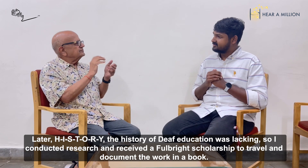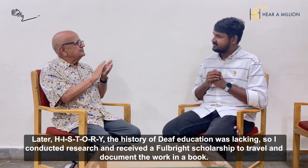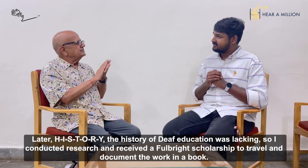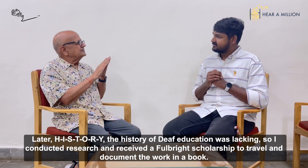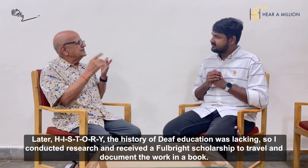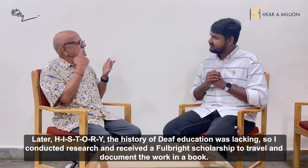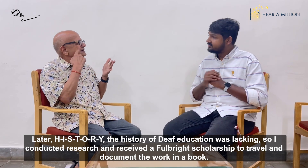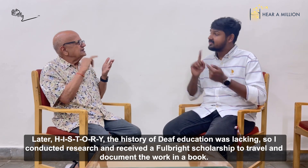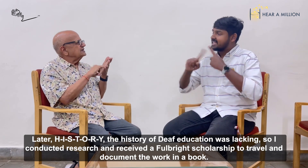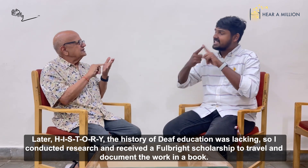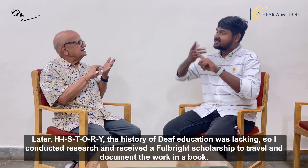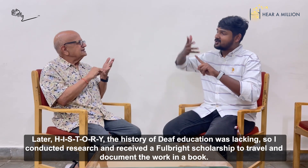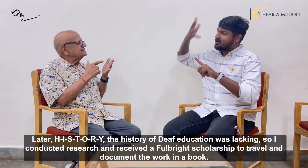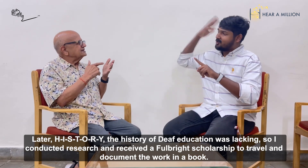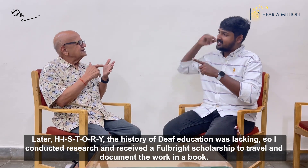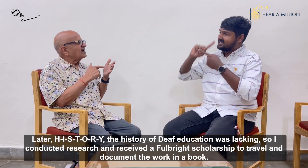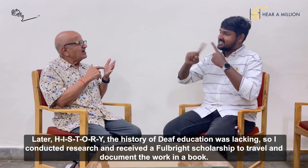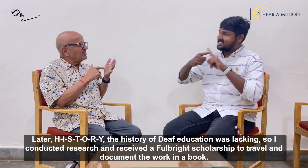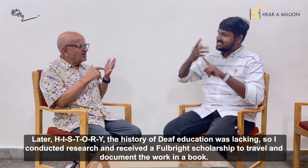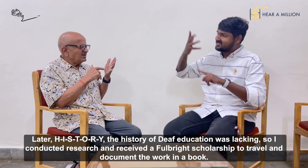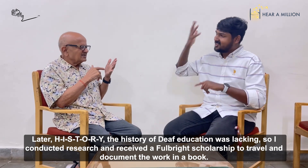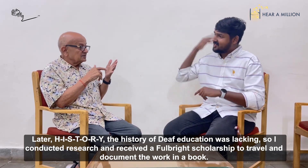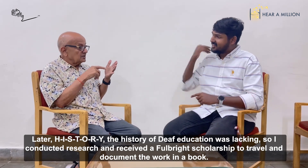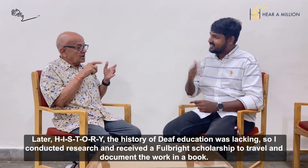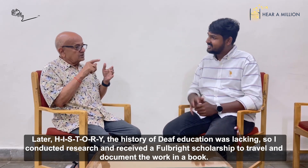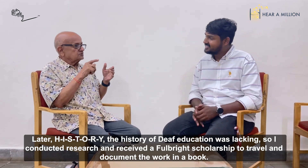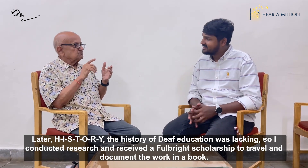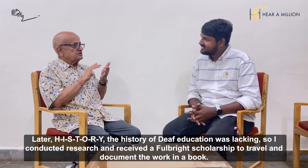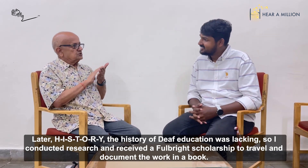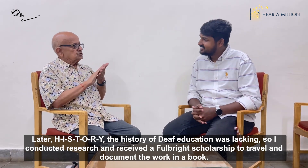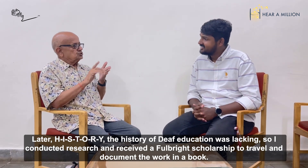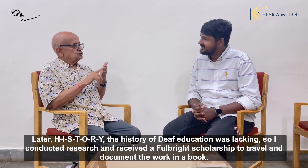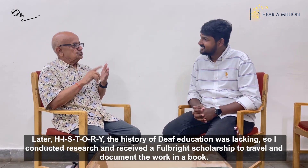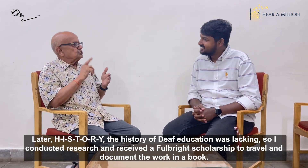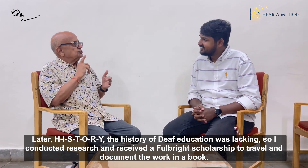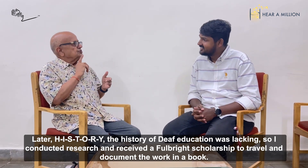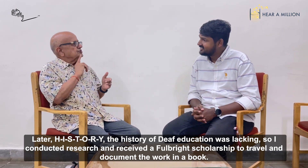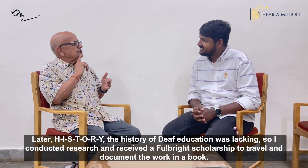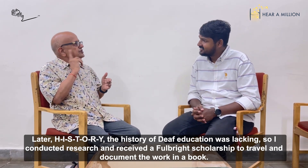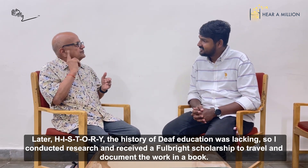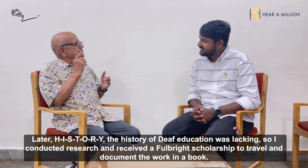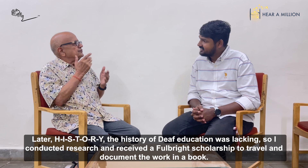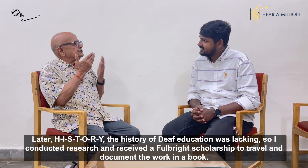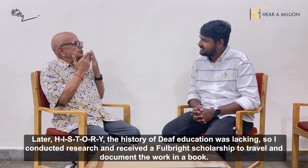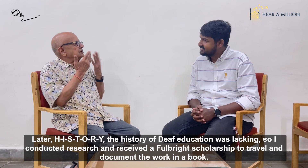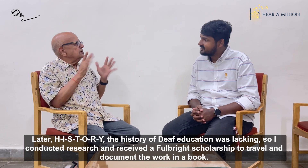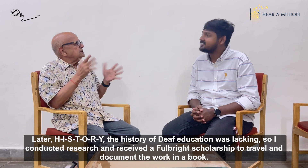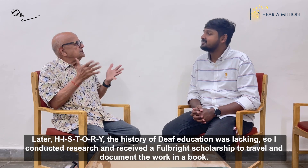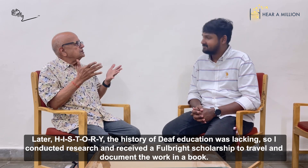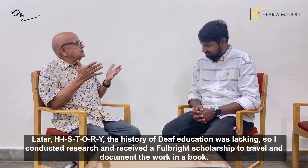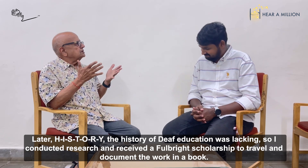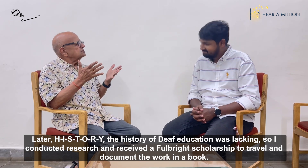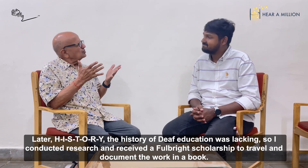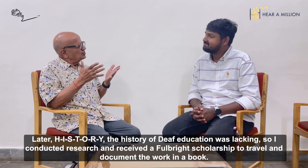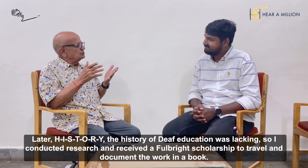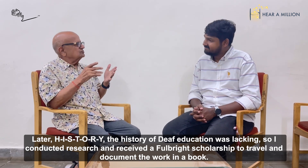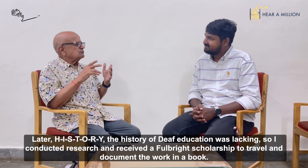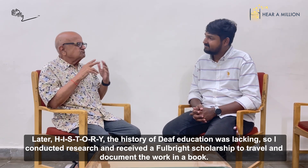Later, HISTORY, that's history. The history of deaf education was lacking, so I conducted research and received a